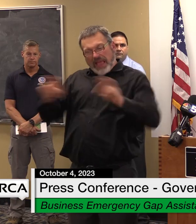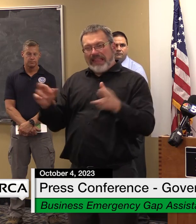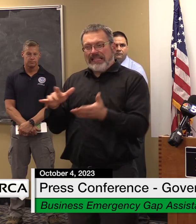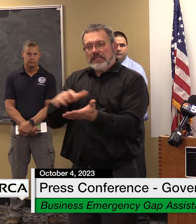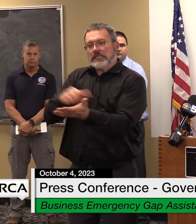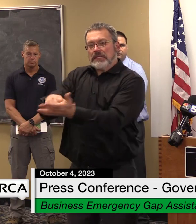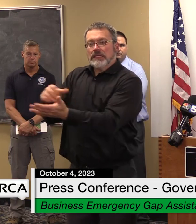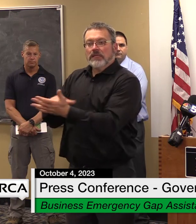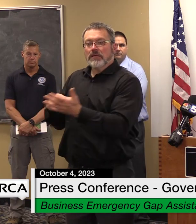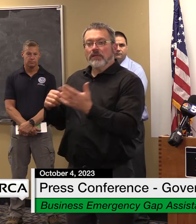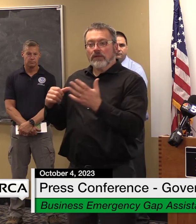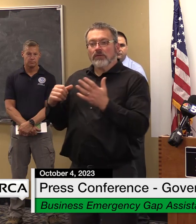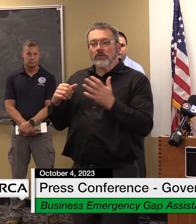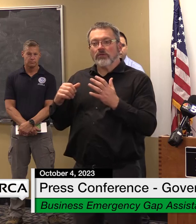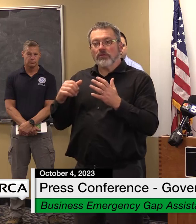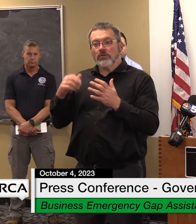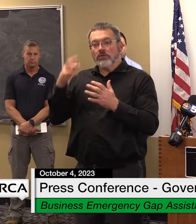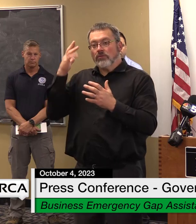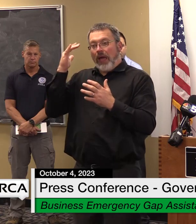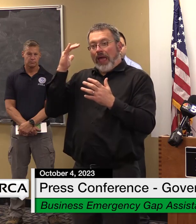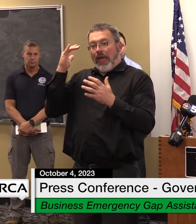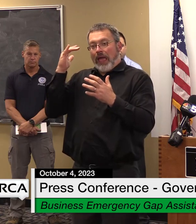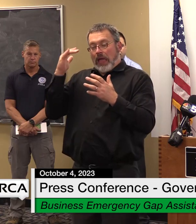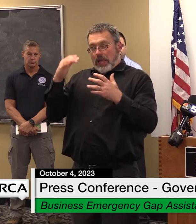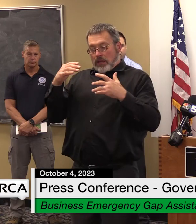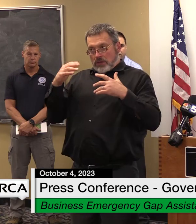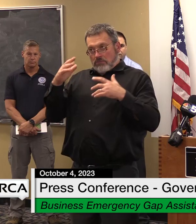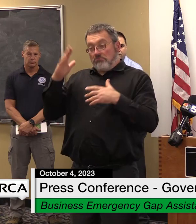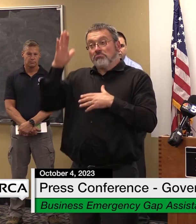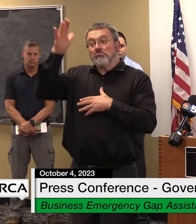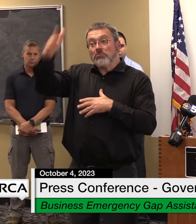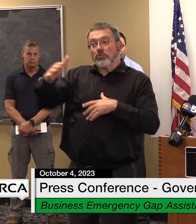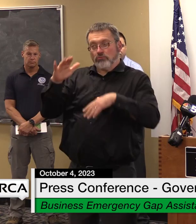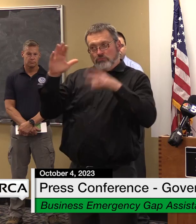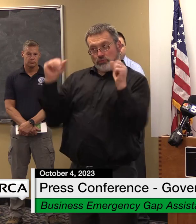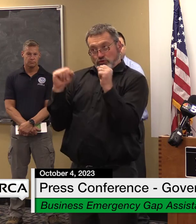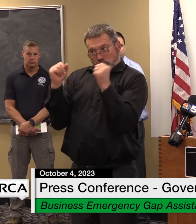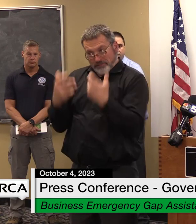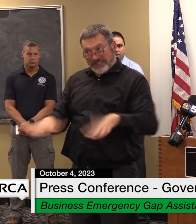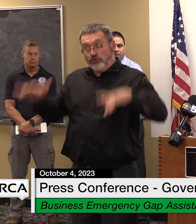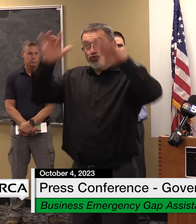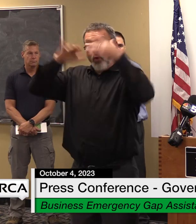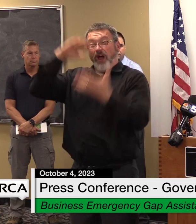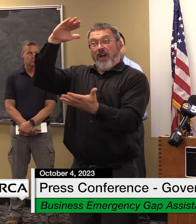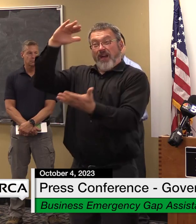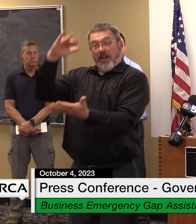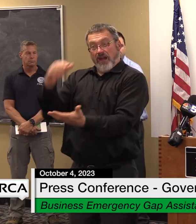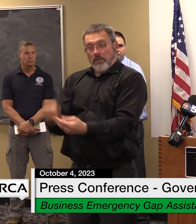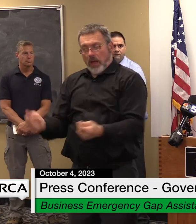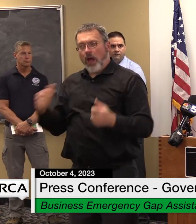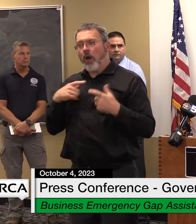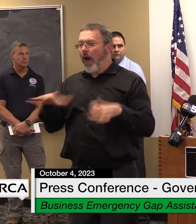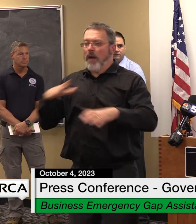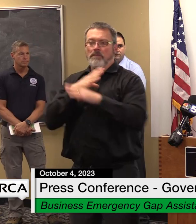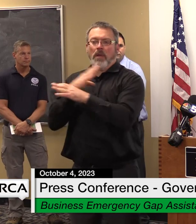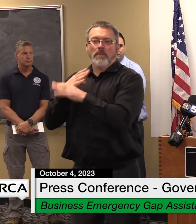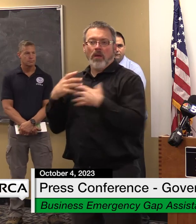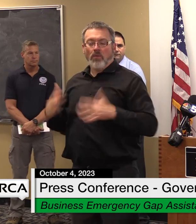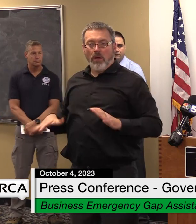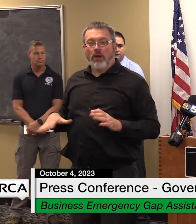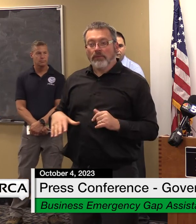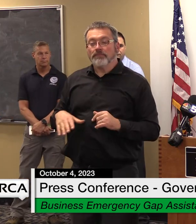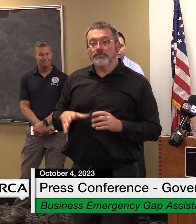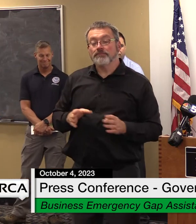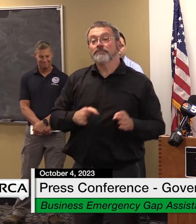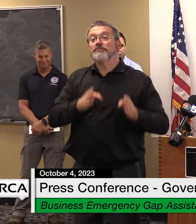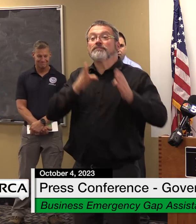snowmelt. Lastly, General Roy will give an update on some of the headlines for FEMA aid. If you haven't